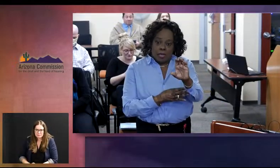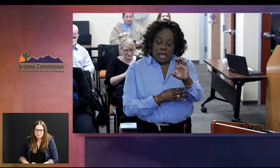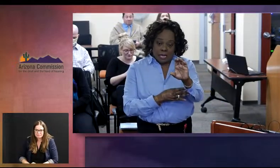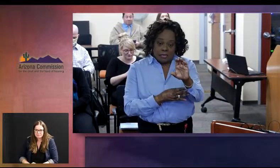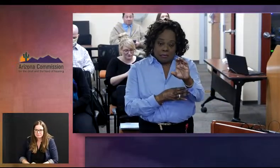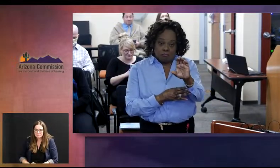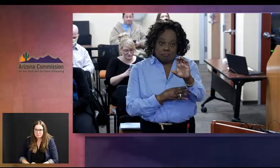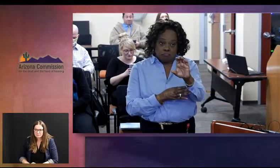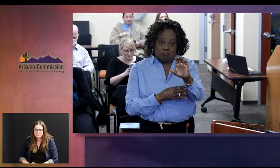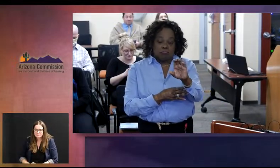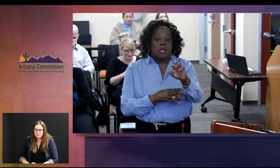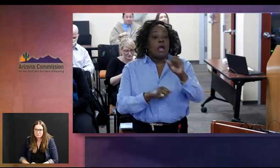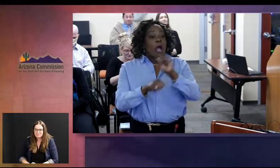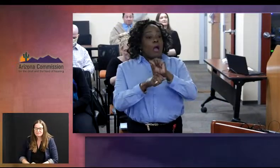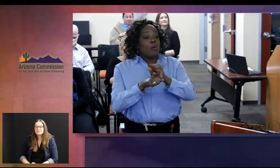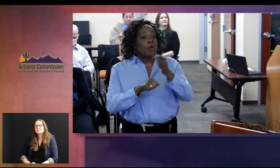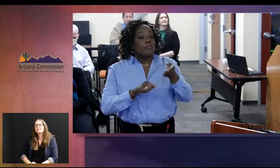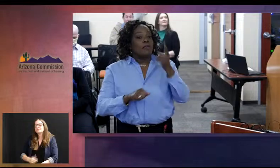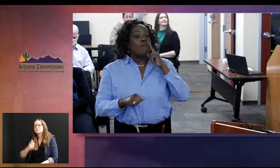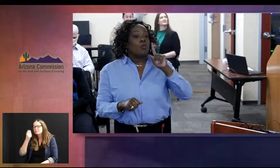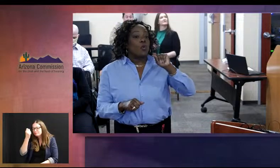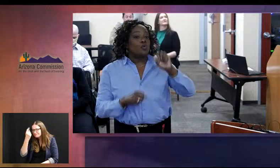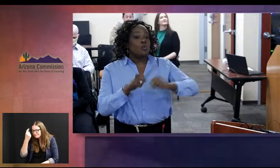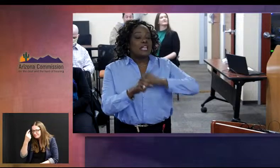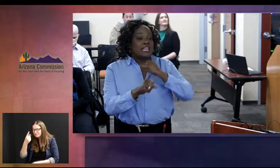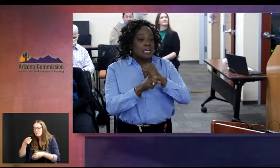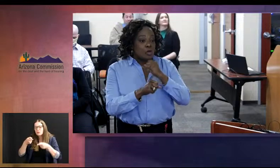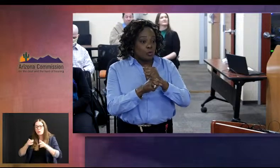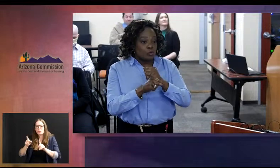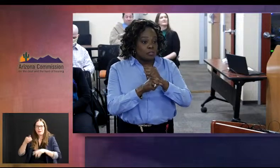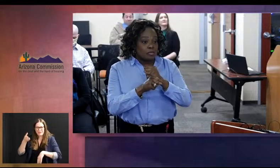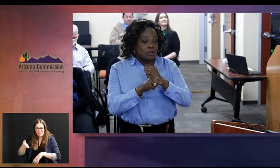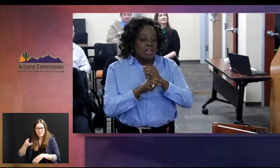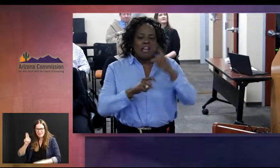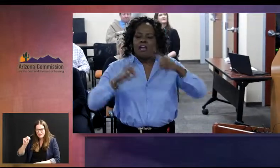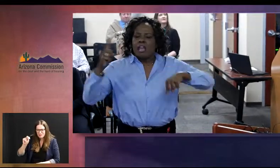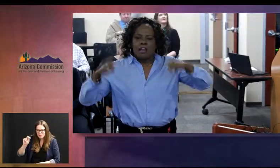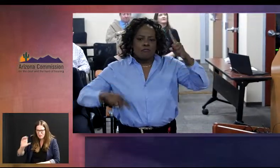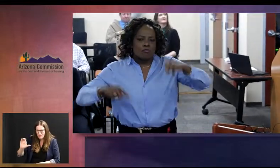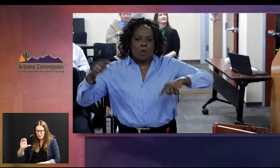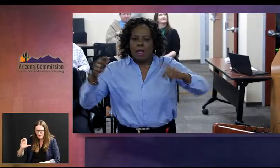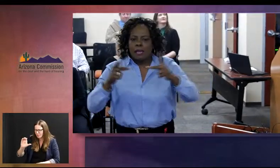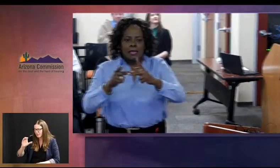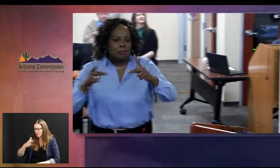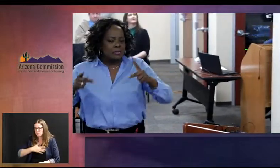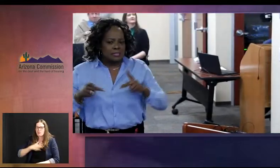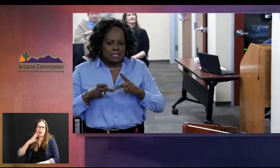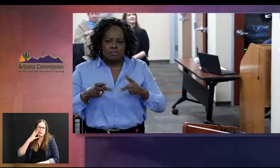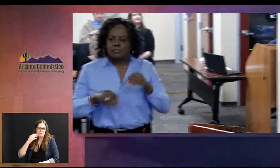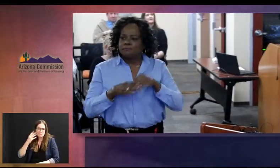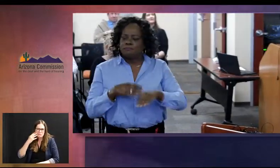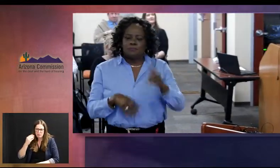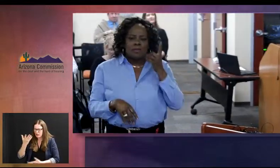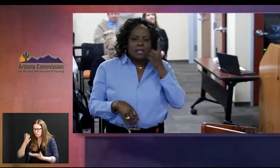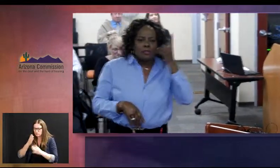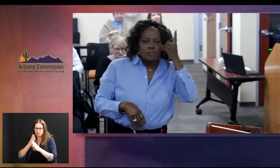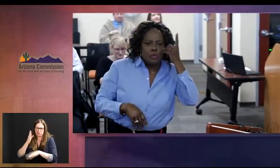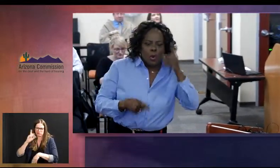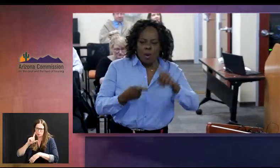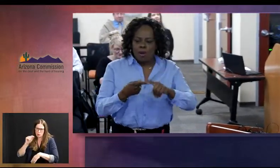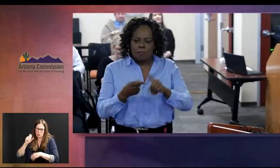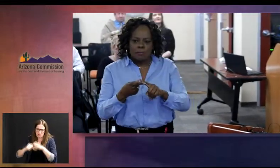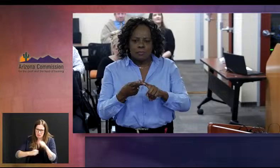My experience in North Carolina, I was there for 20 years, working in a variety of